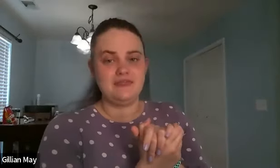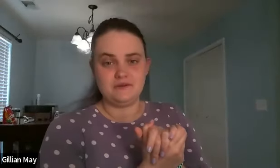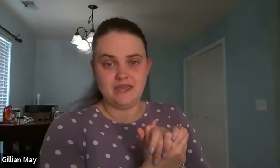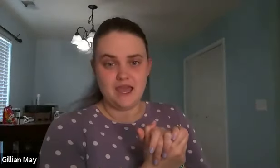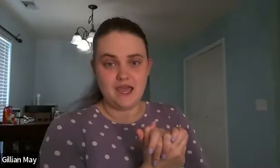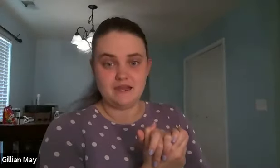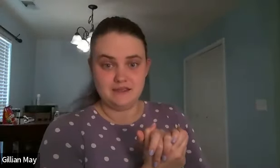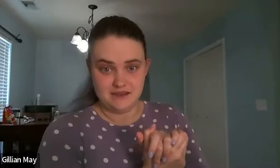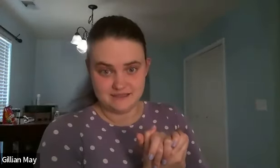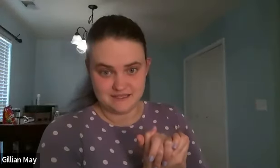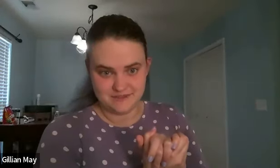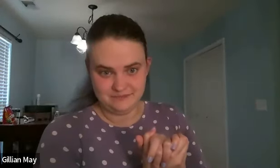Then we had cousin.